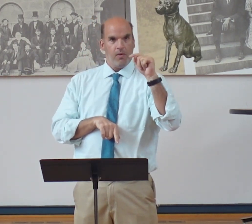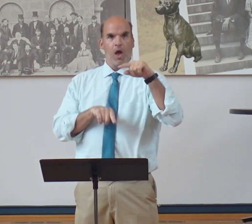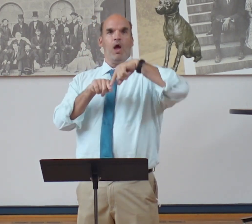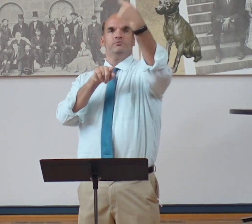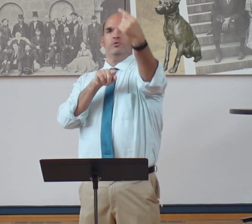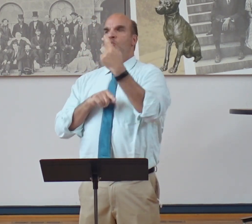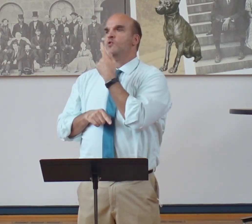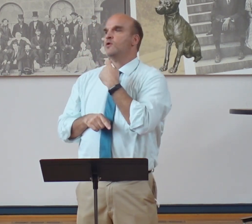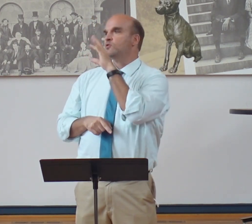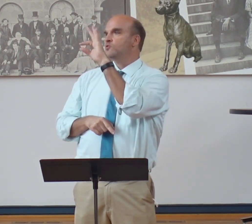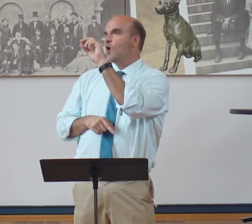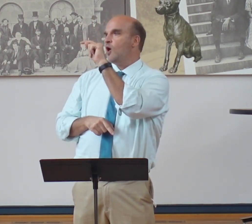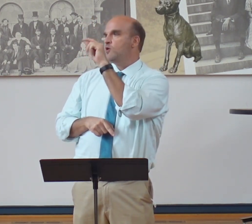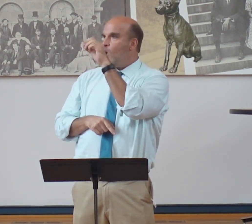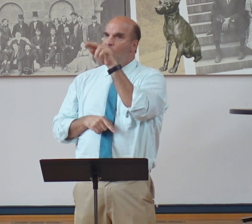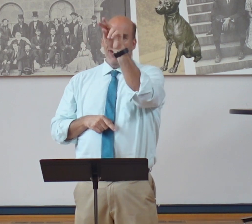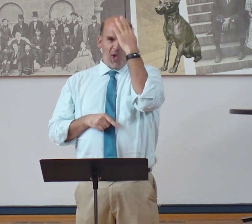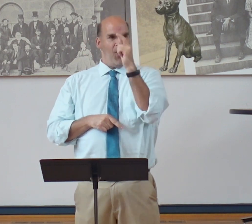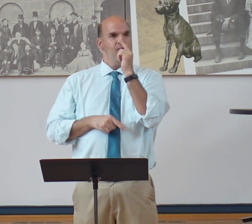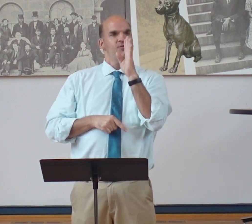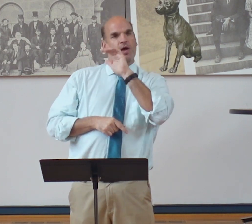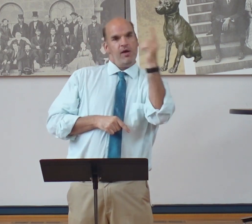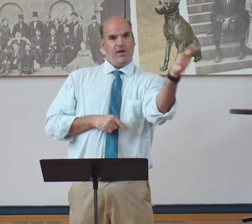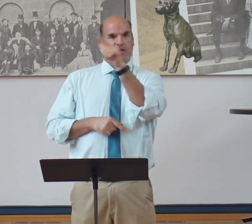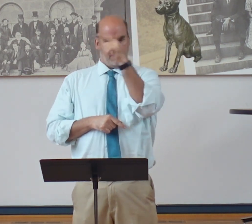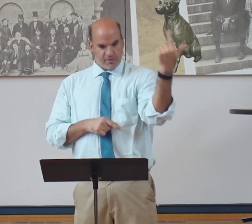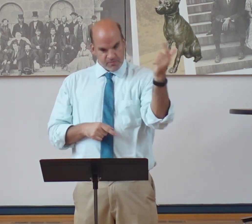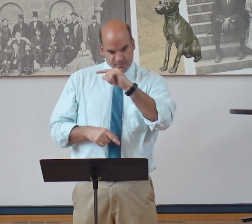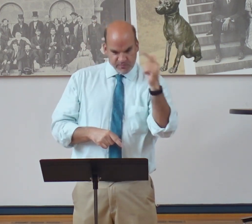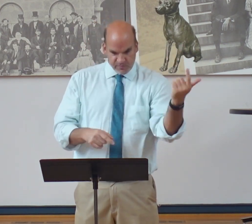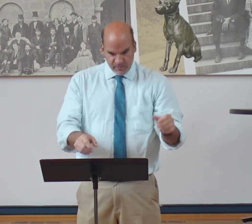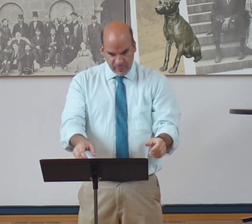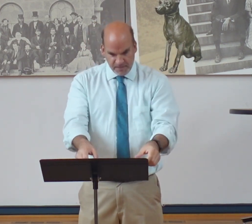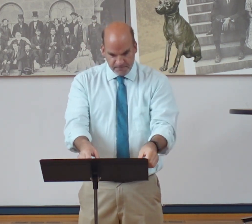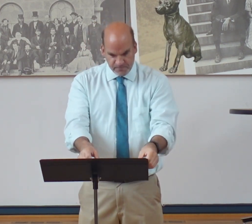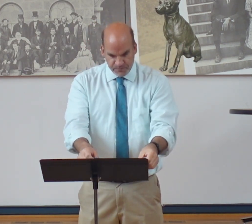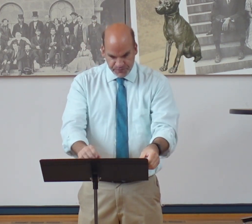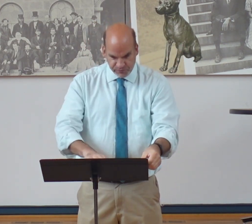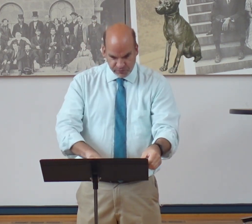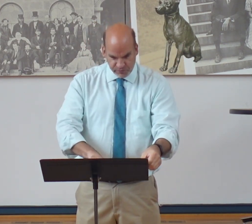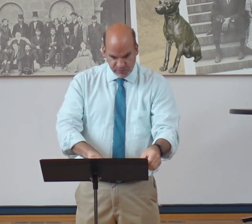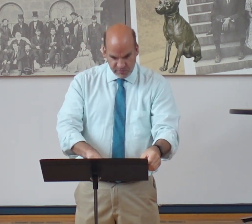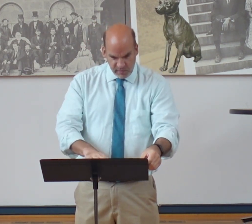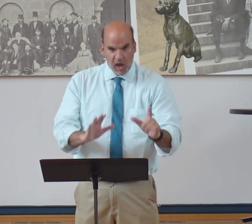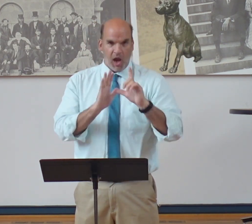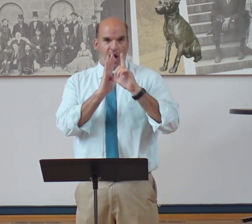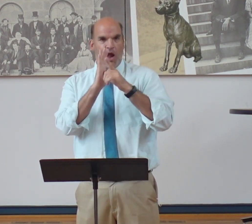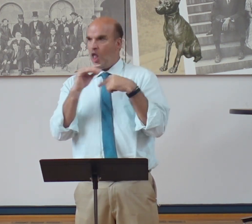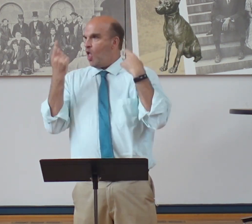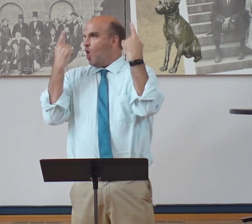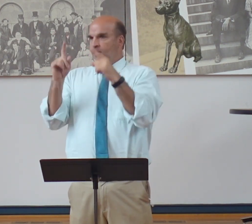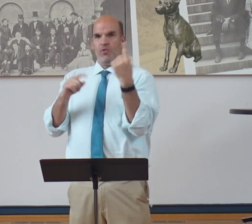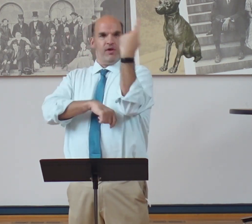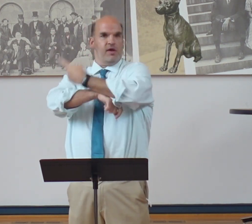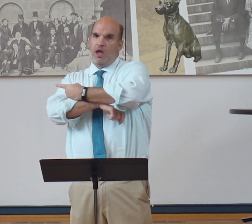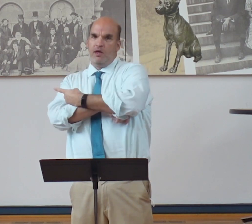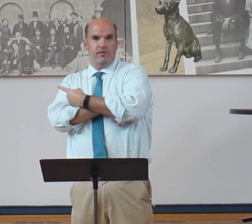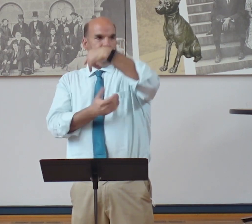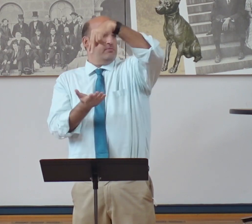The black font was RN, where the red font was Nancy's N of the conversation. I remember